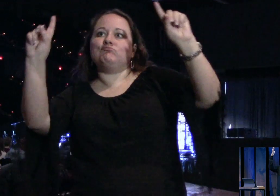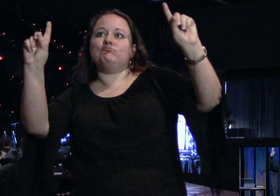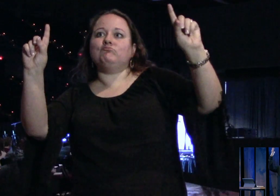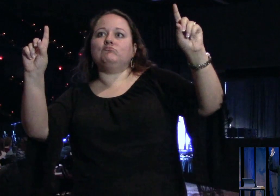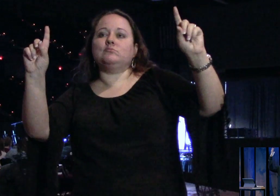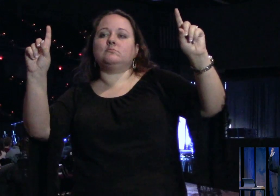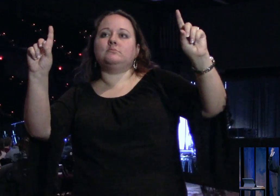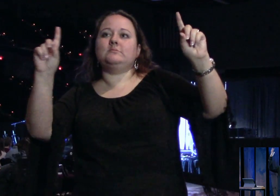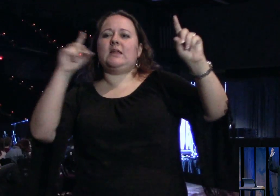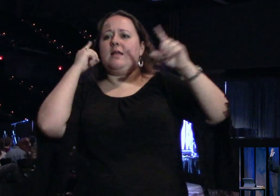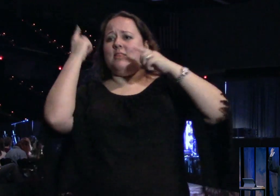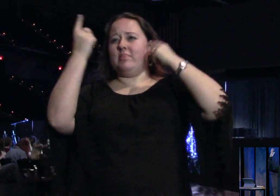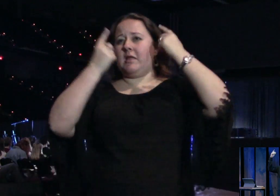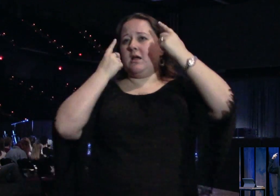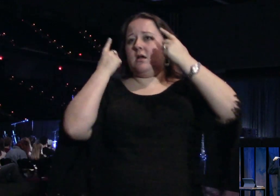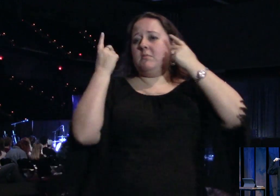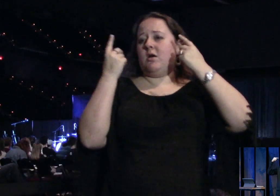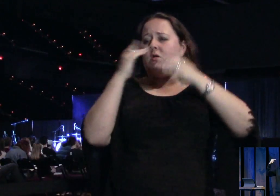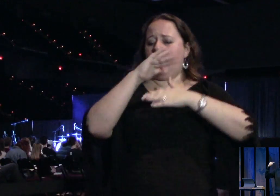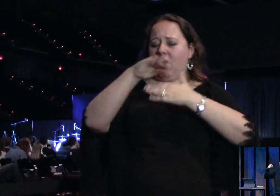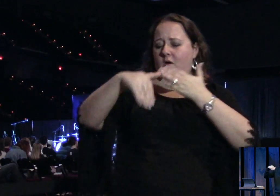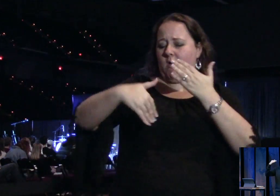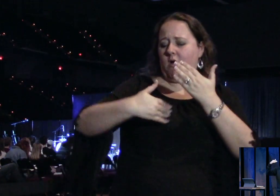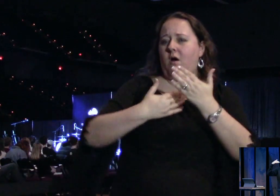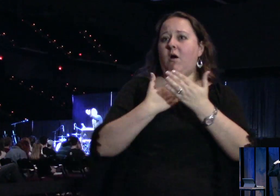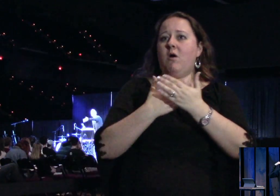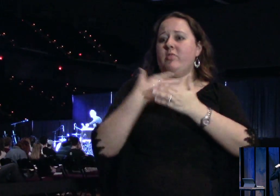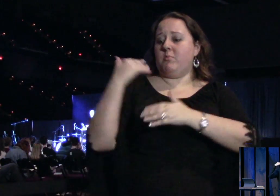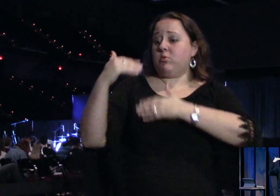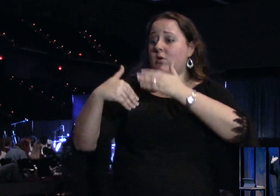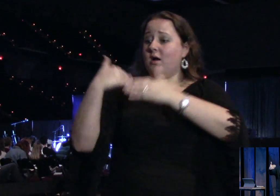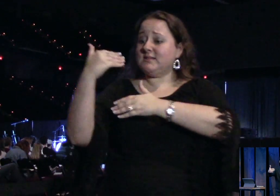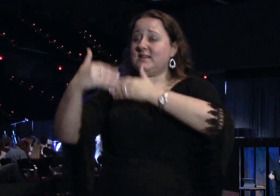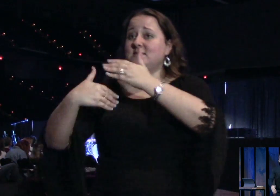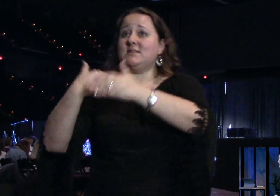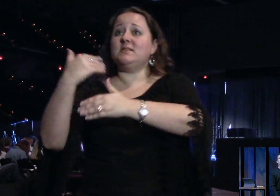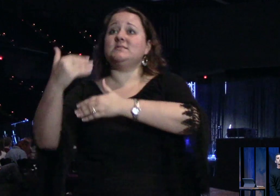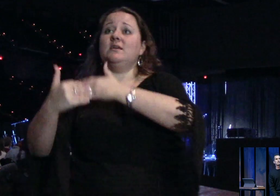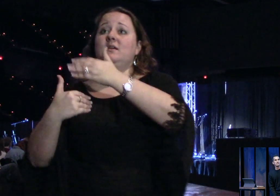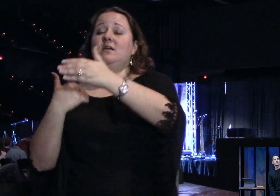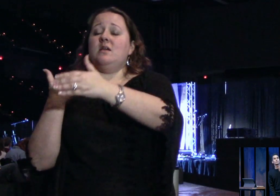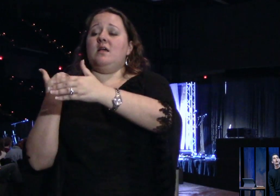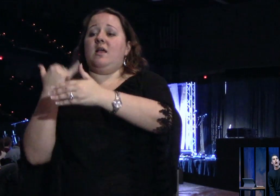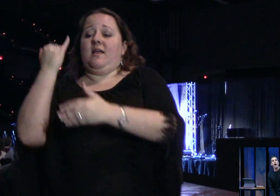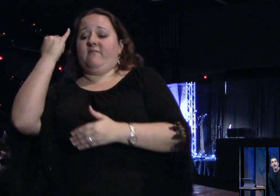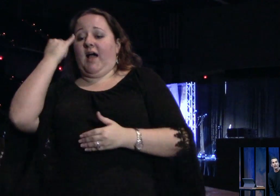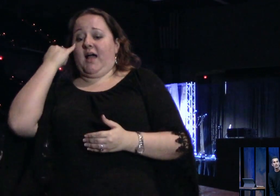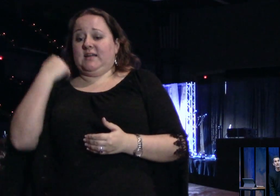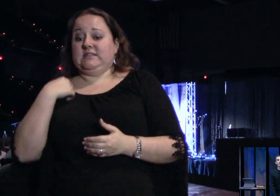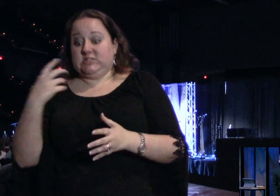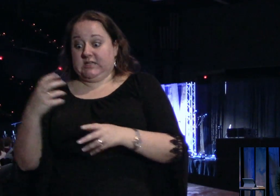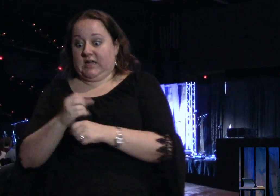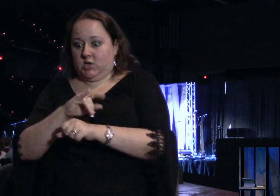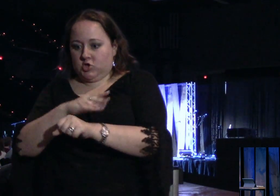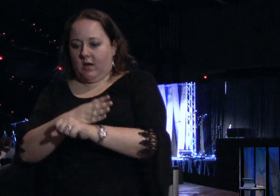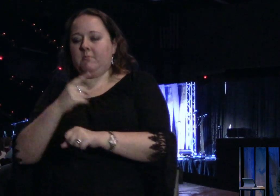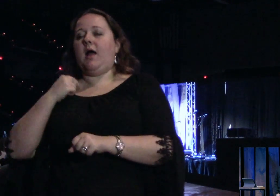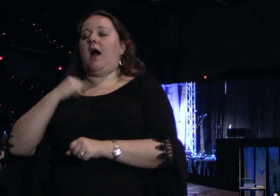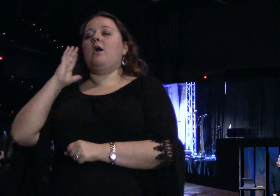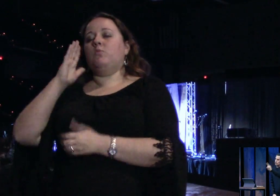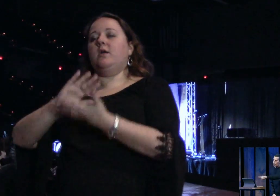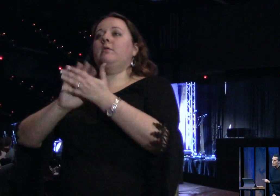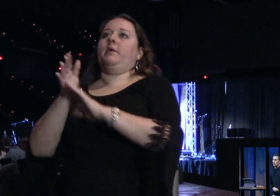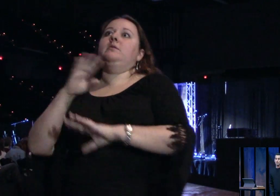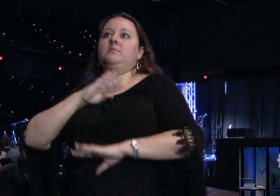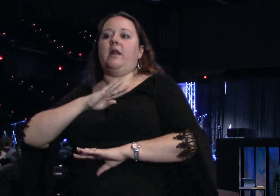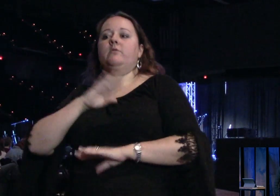another ladder. Just think about all of the ladders that are still behind. If I can just get